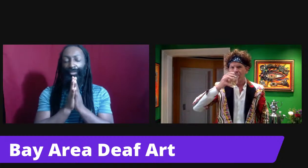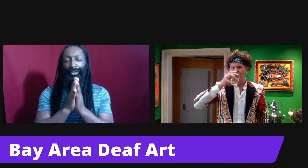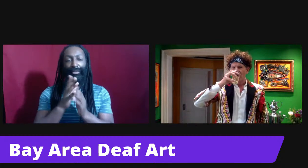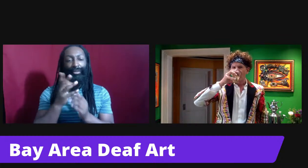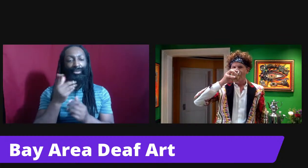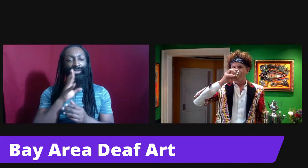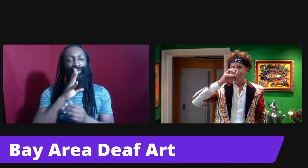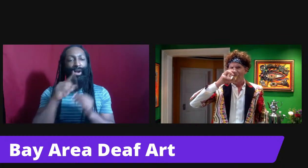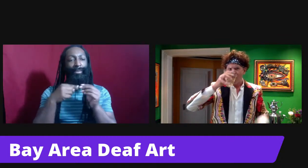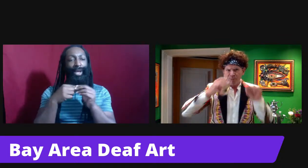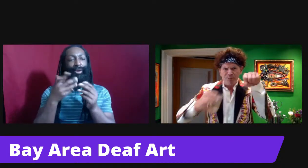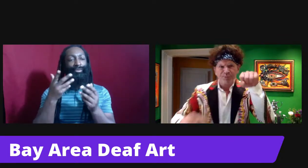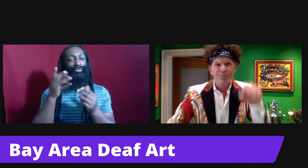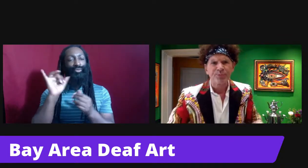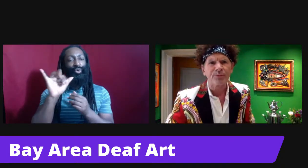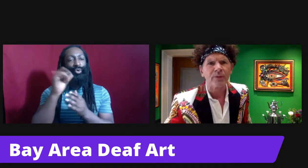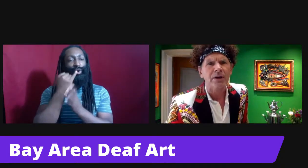John, oh, there's a question I wanted to ask you.